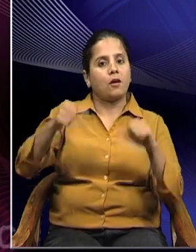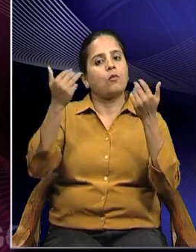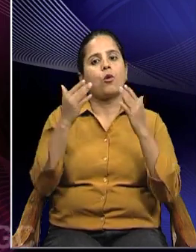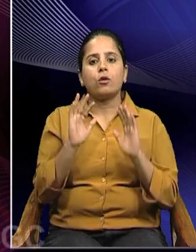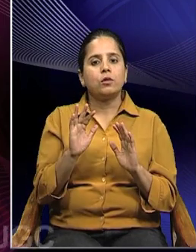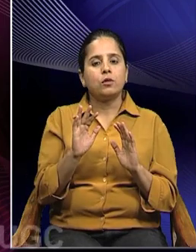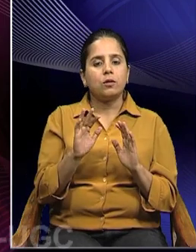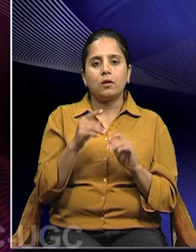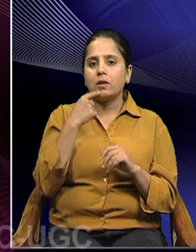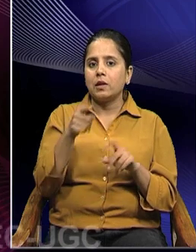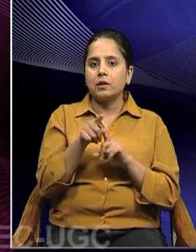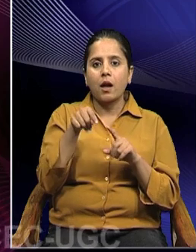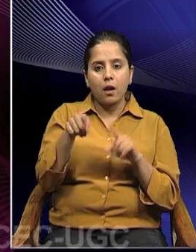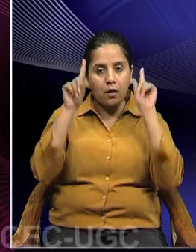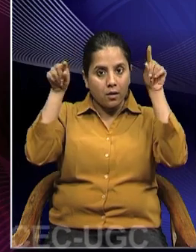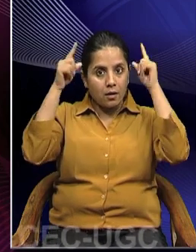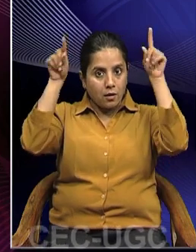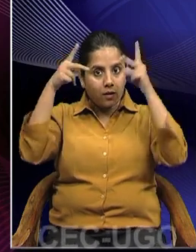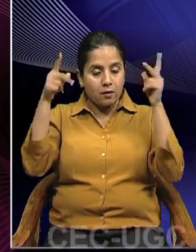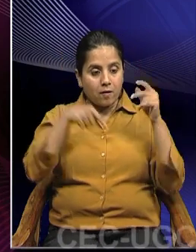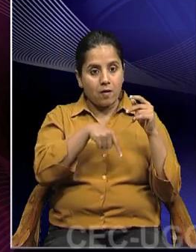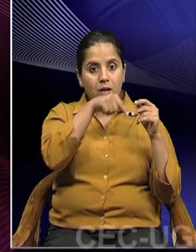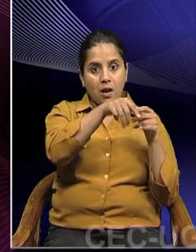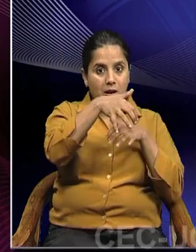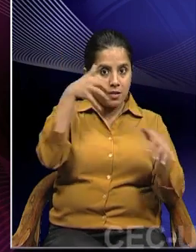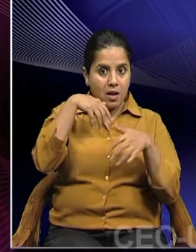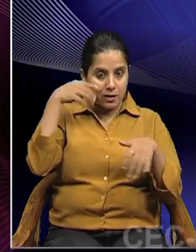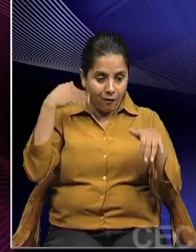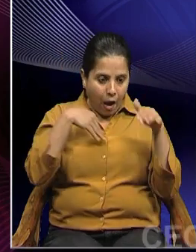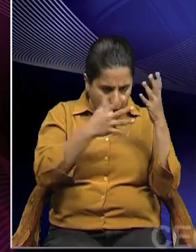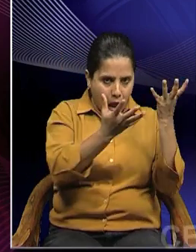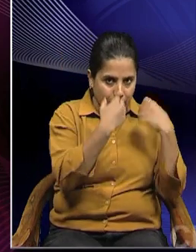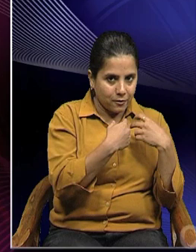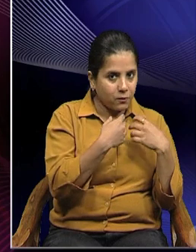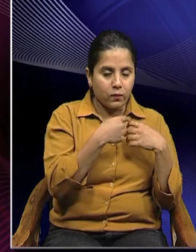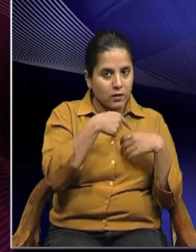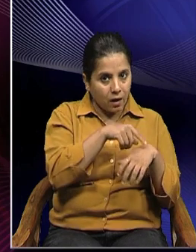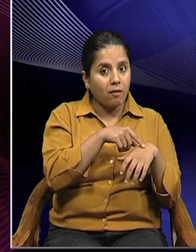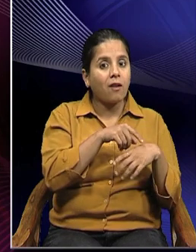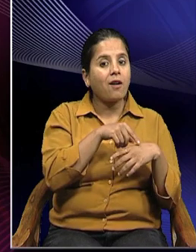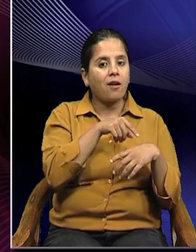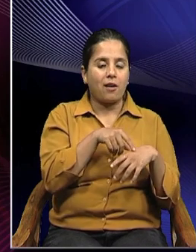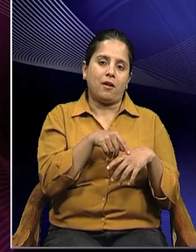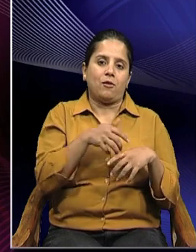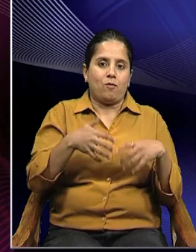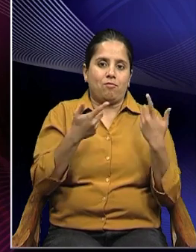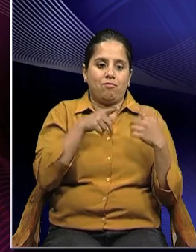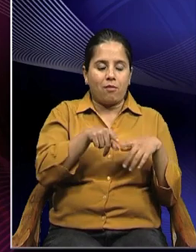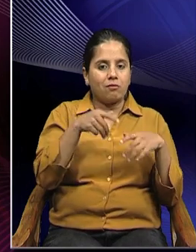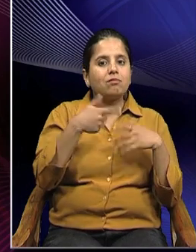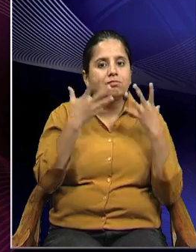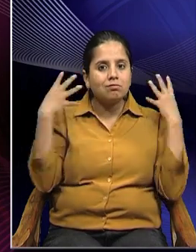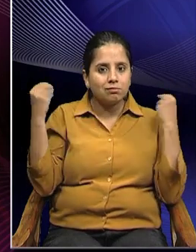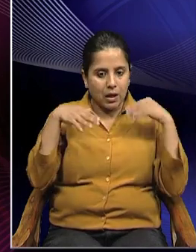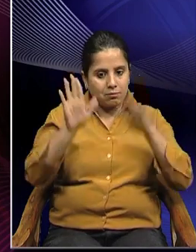enter, deer is not going to enter into a lion's mouth automatically. So, they have to make